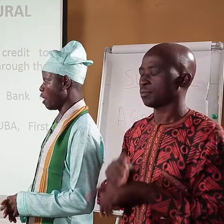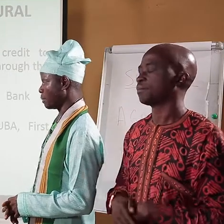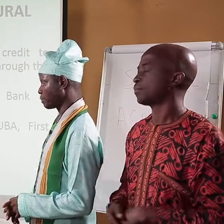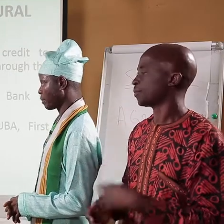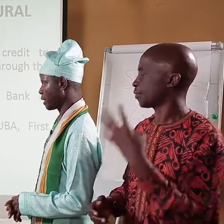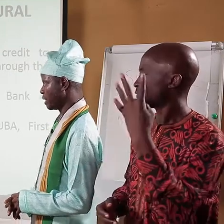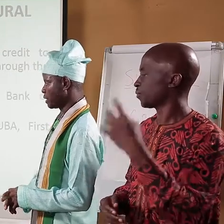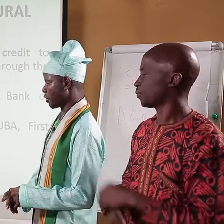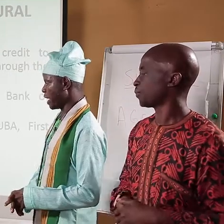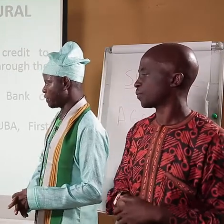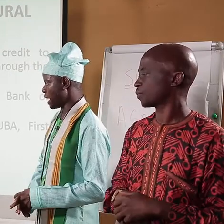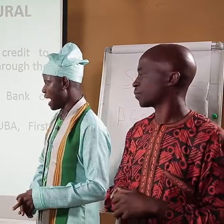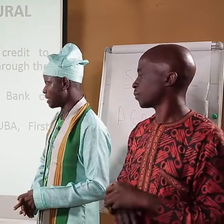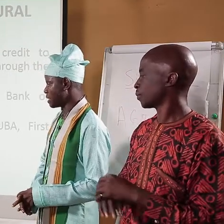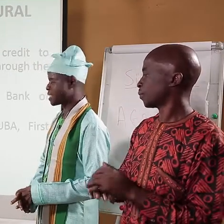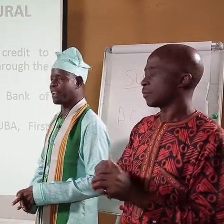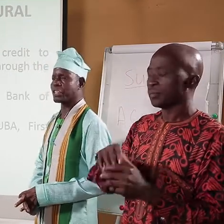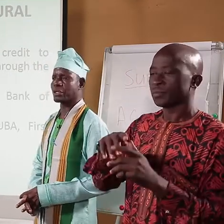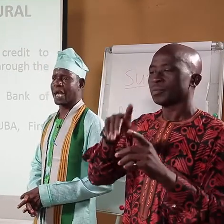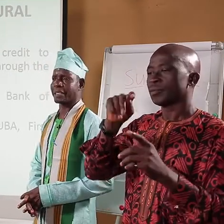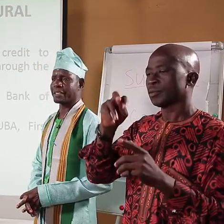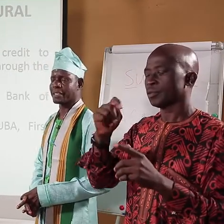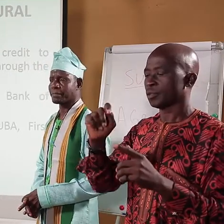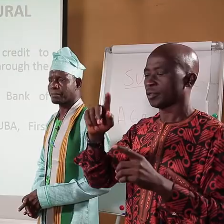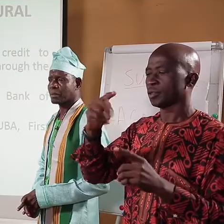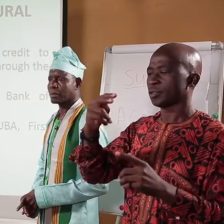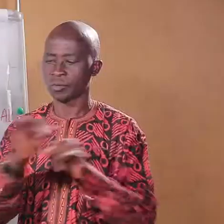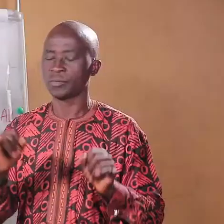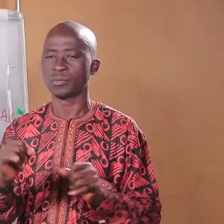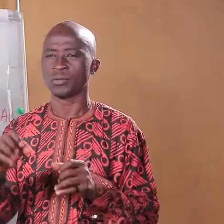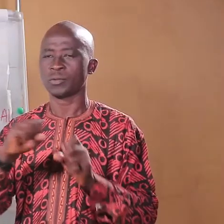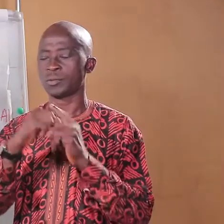number 4, thrift and saving societies.